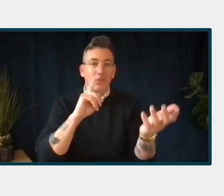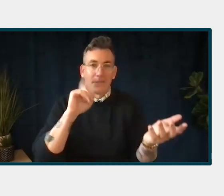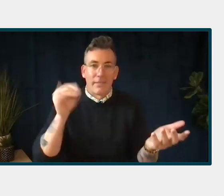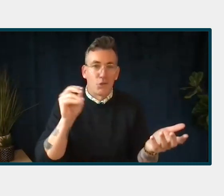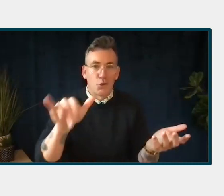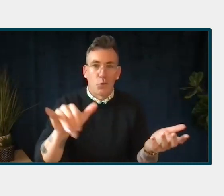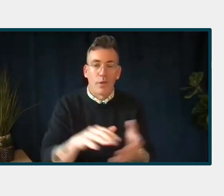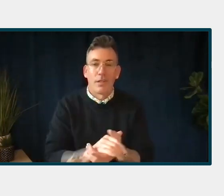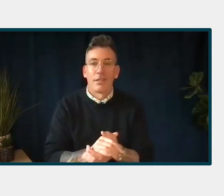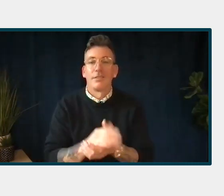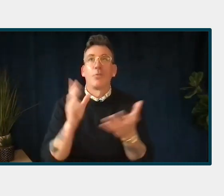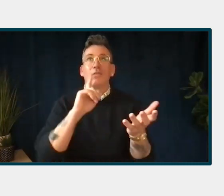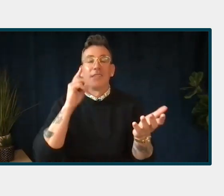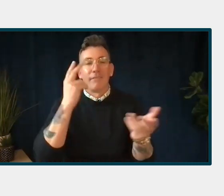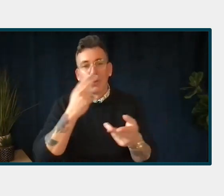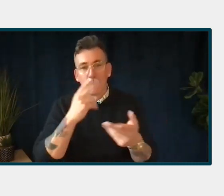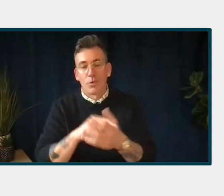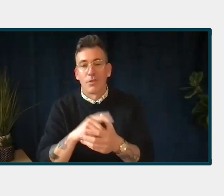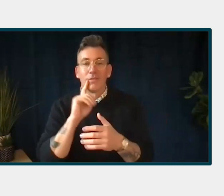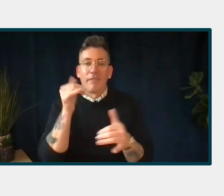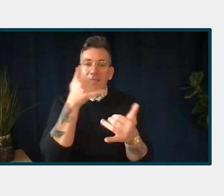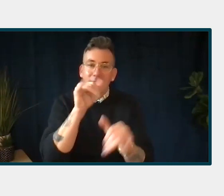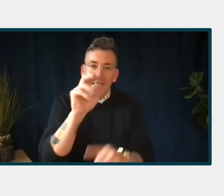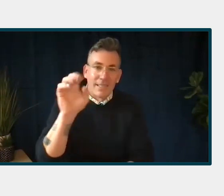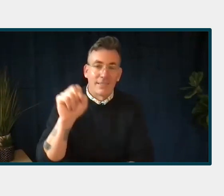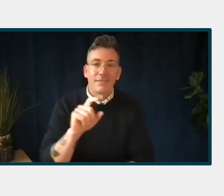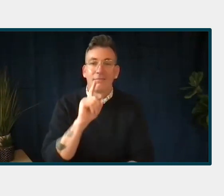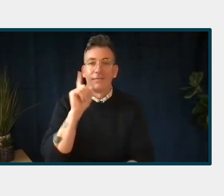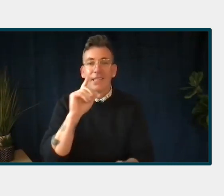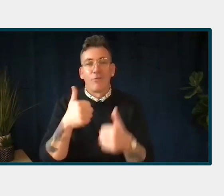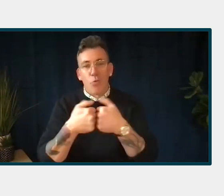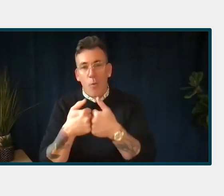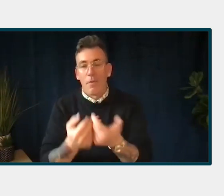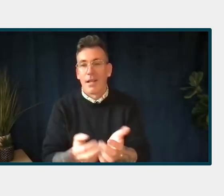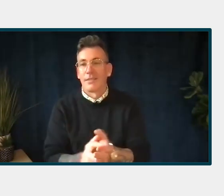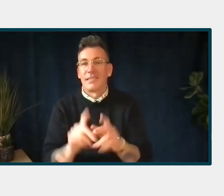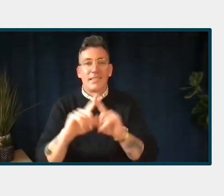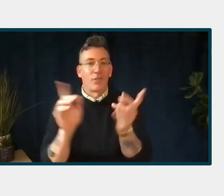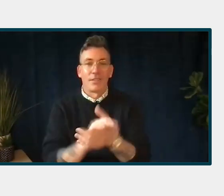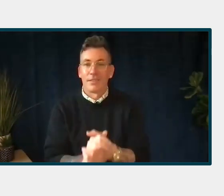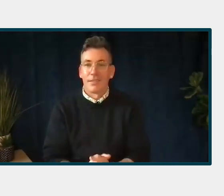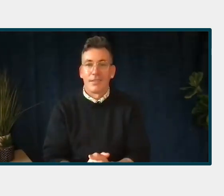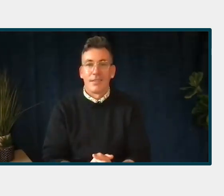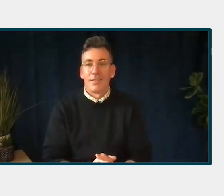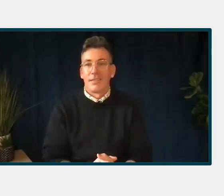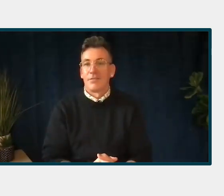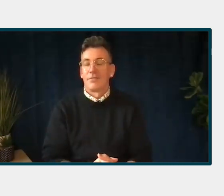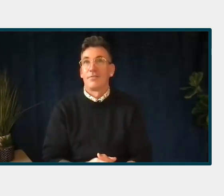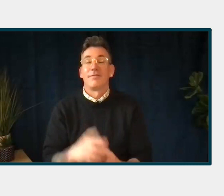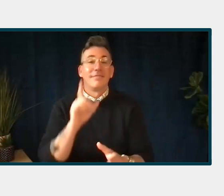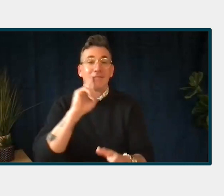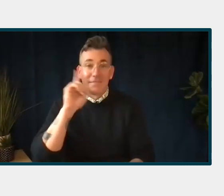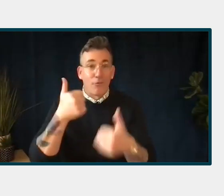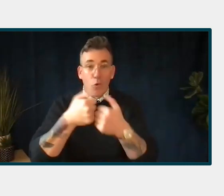it's beautiful. There's so much deaf joy. There's so much, there's deafness, it's romantic, it's silly,